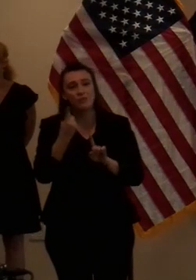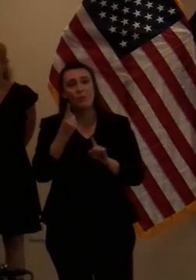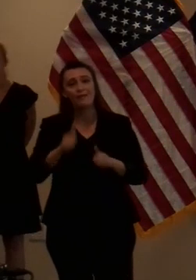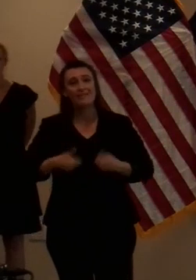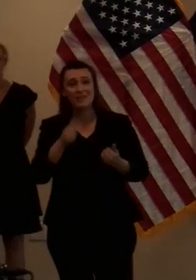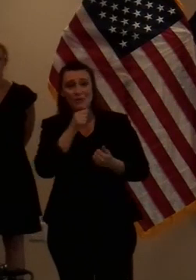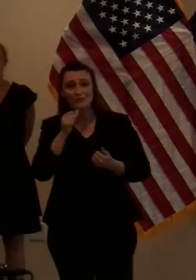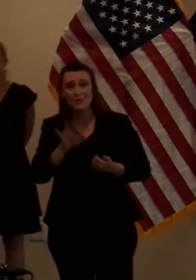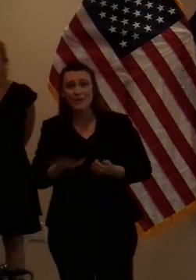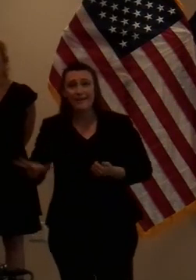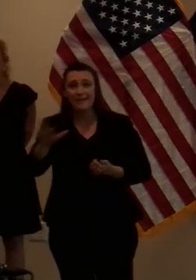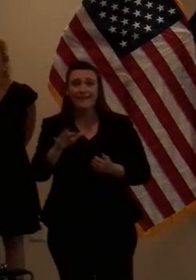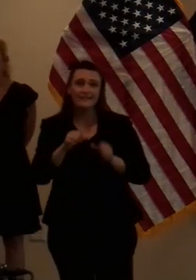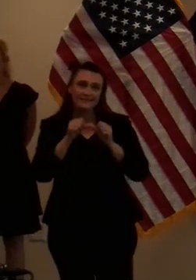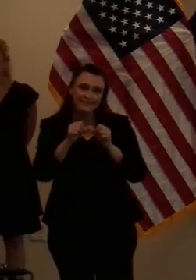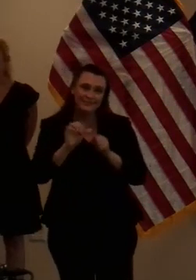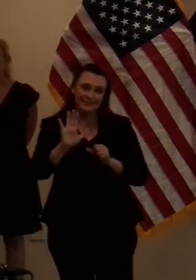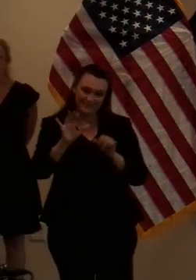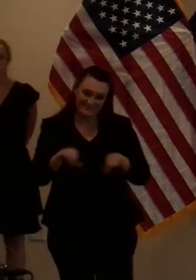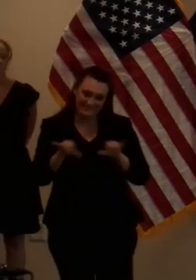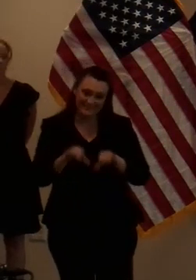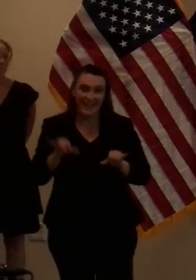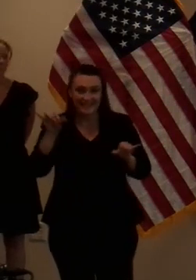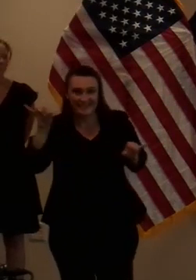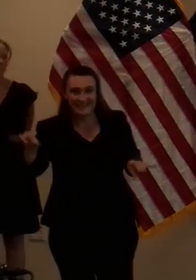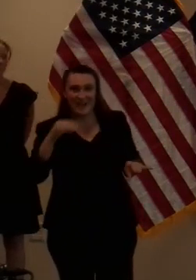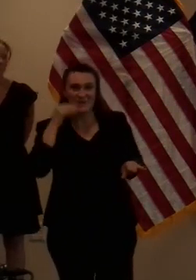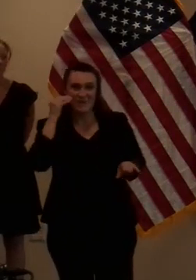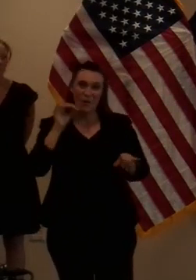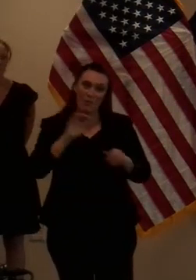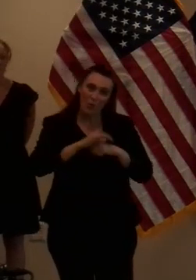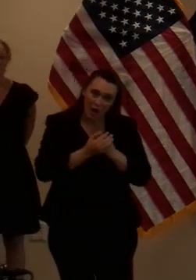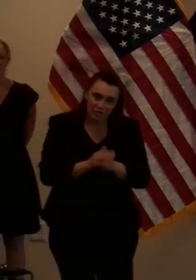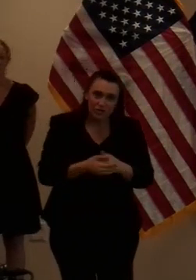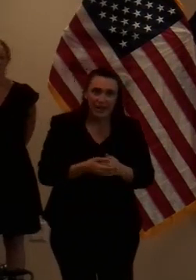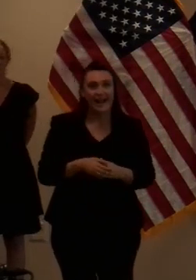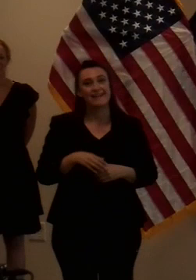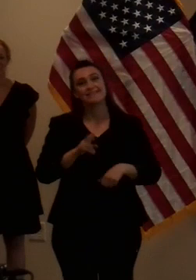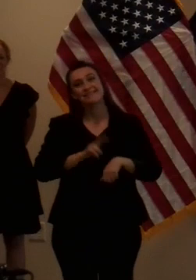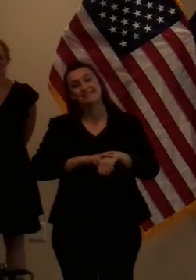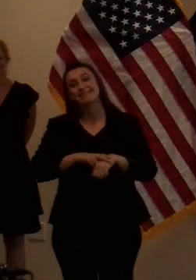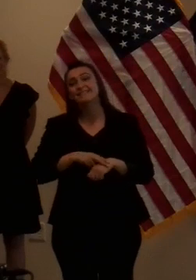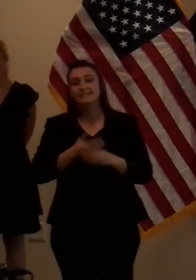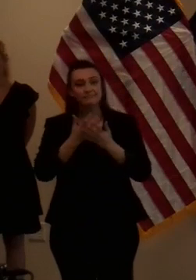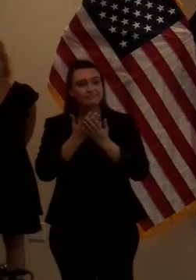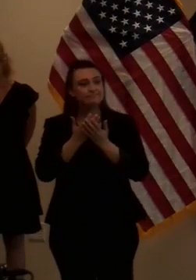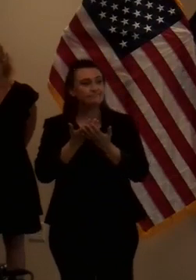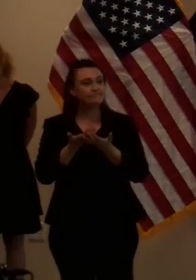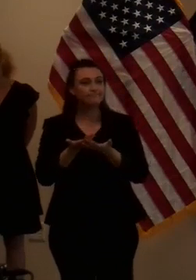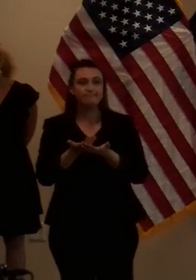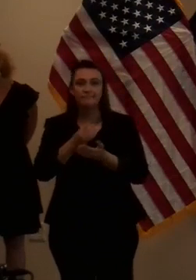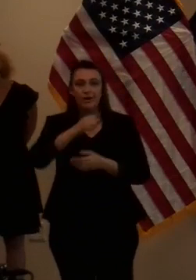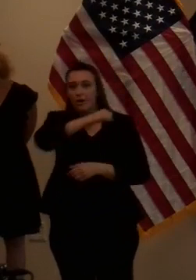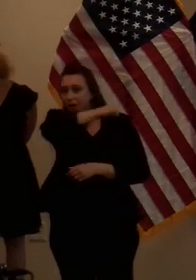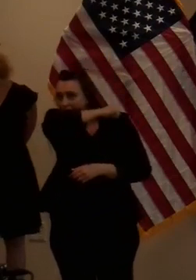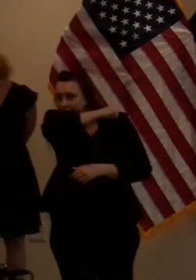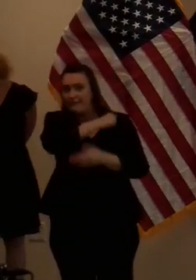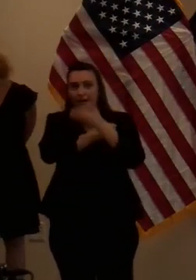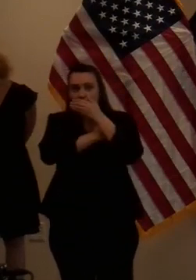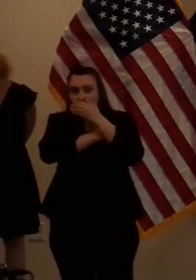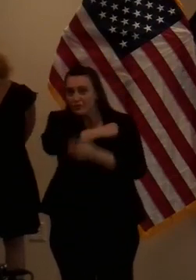keep doing what you're doing. Staying at home, washing your hands, covering your cough, and